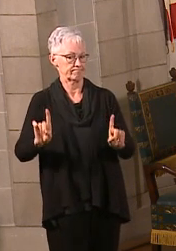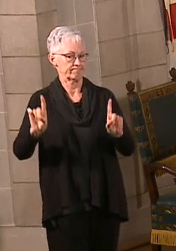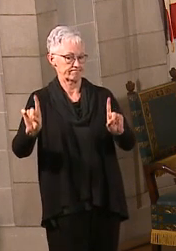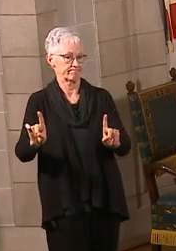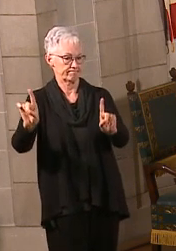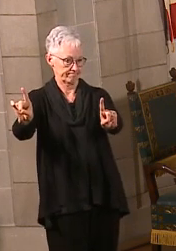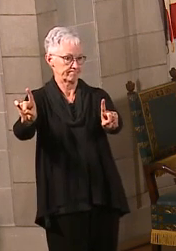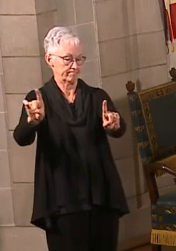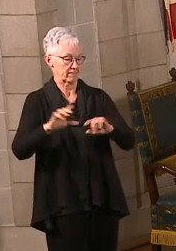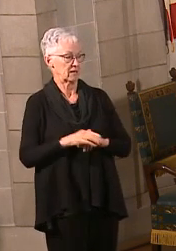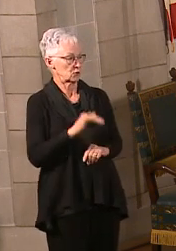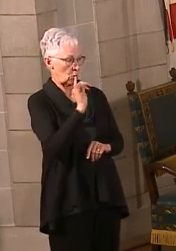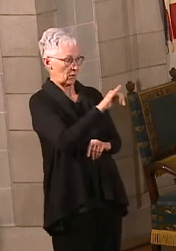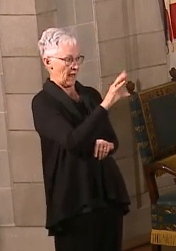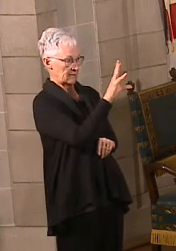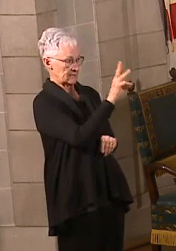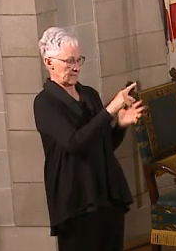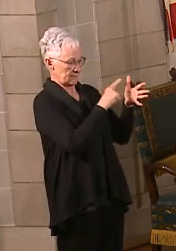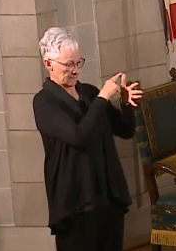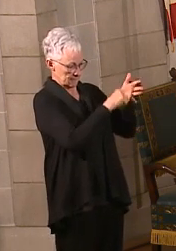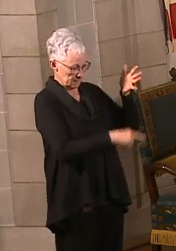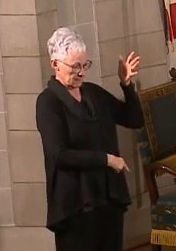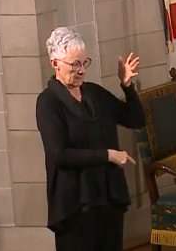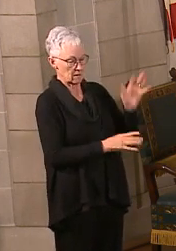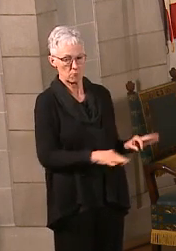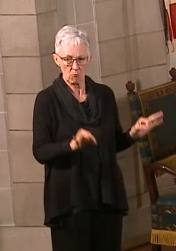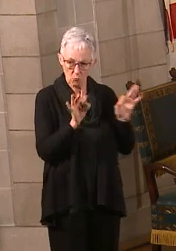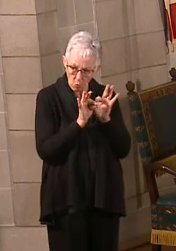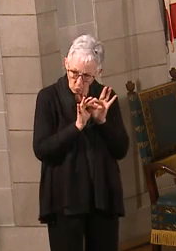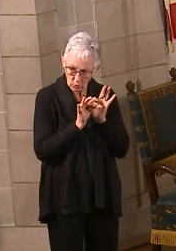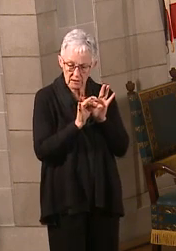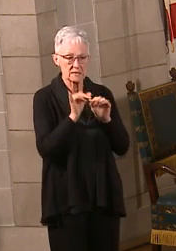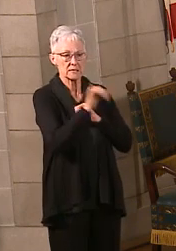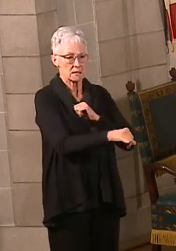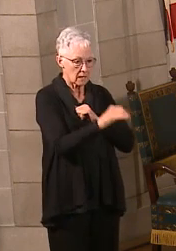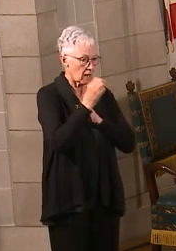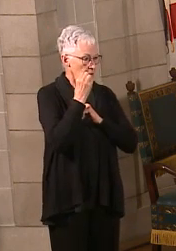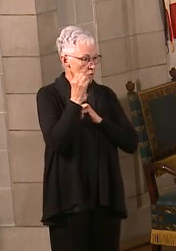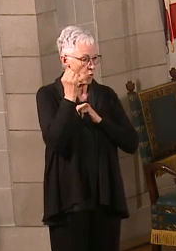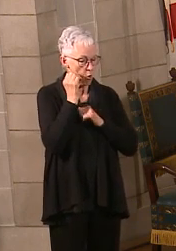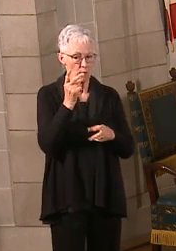rules to keep Nebraska healthy. Stay home. Keep